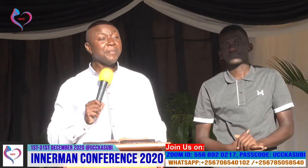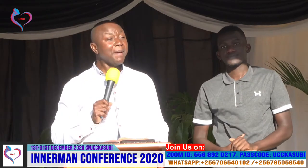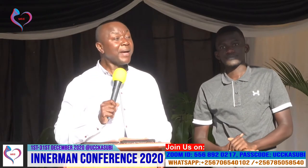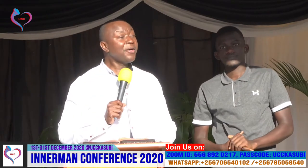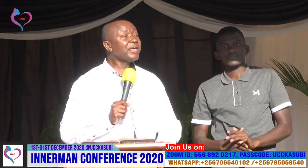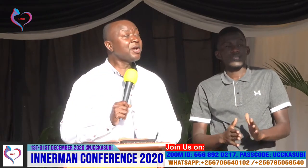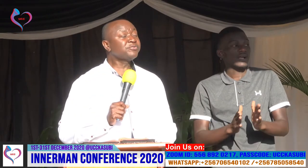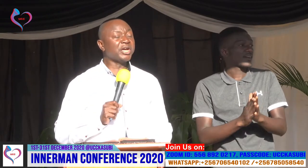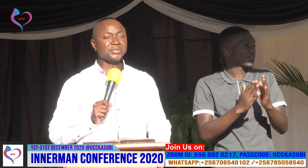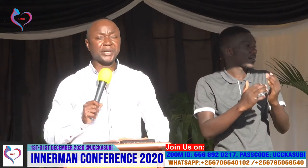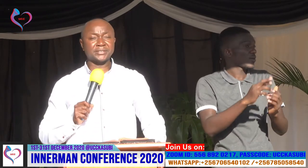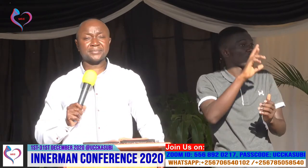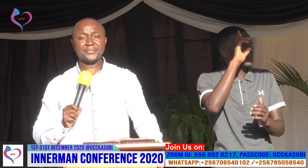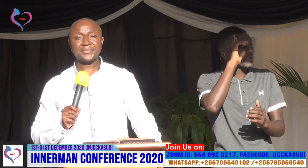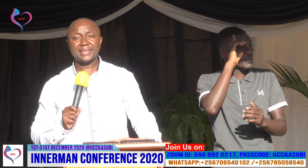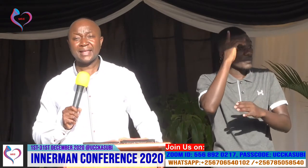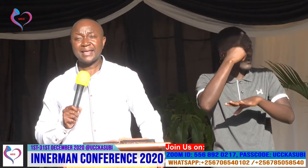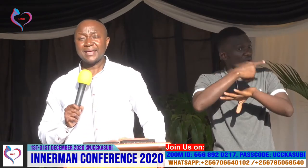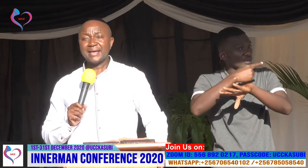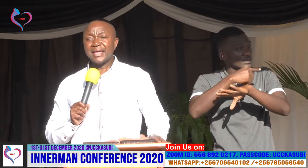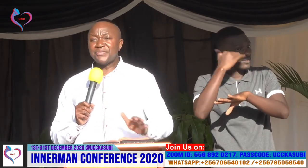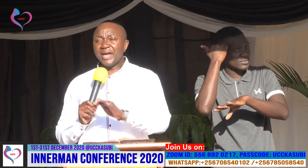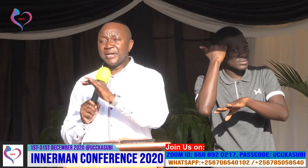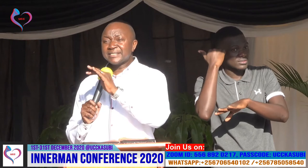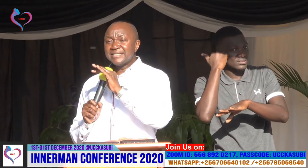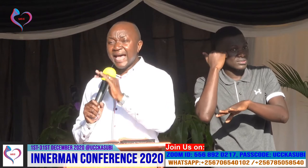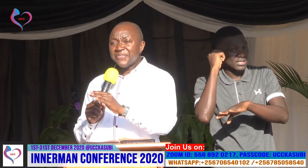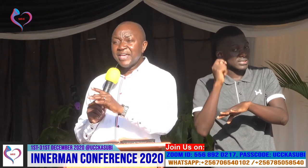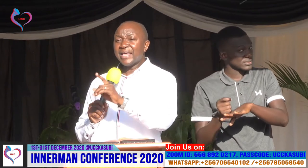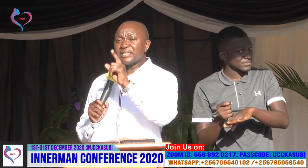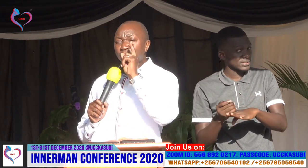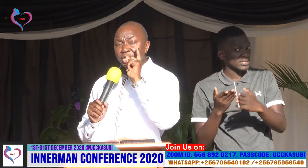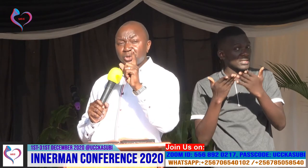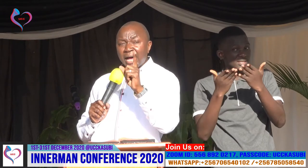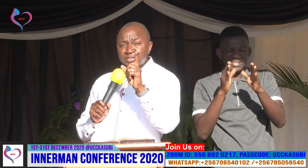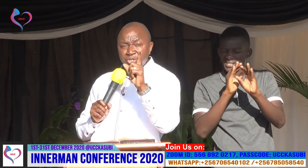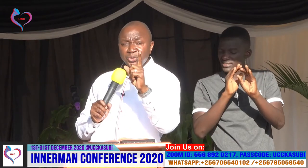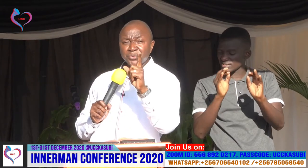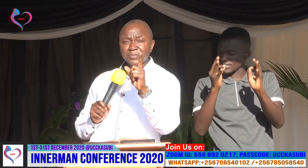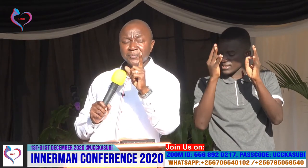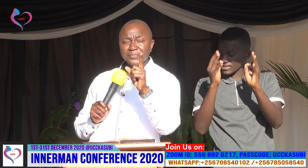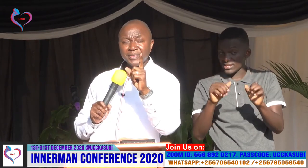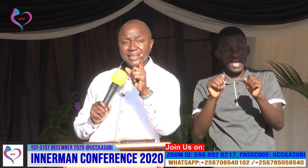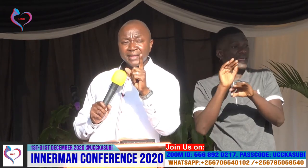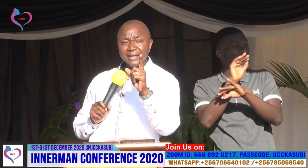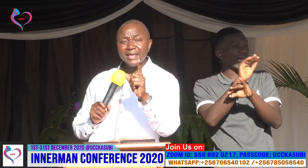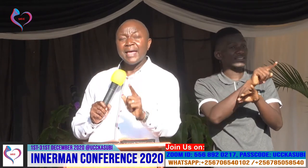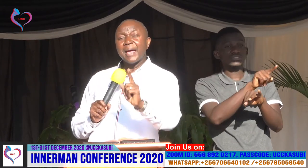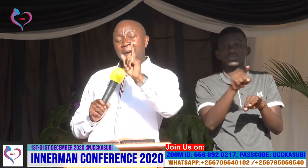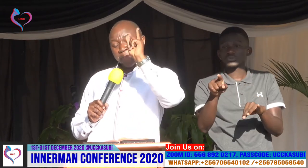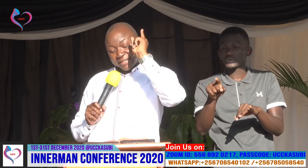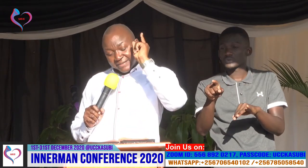And remember, on the day of judgment, there is nothing that is going to ask you tewali